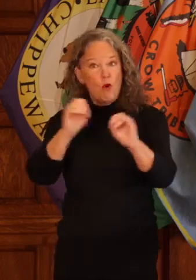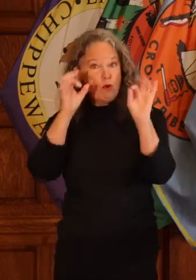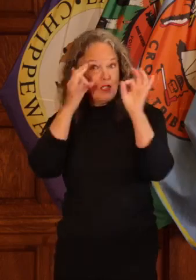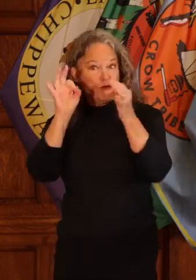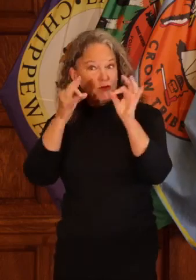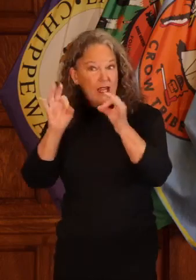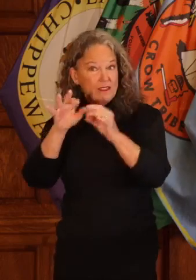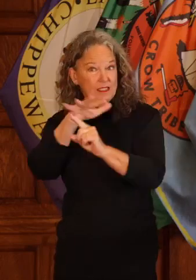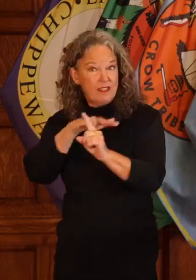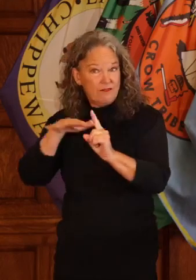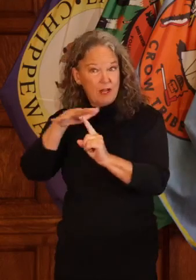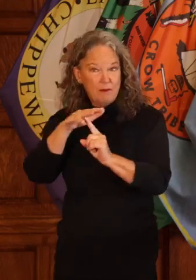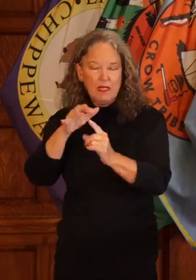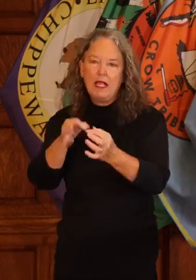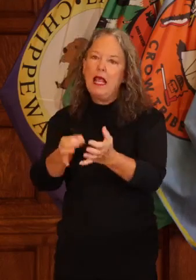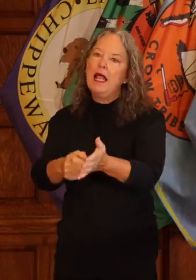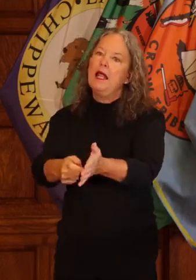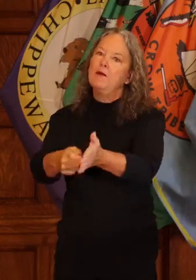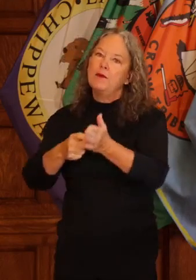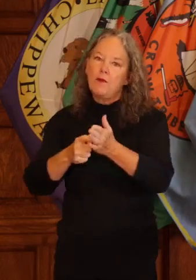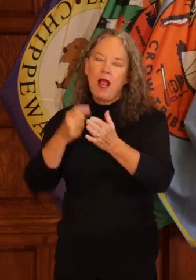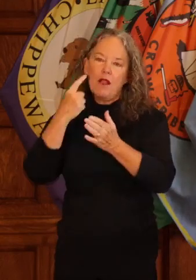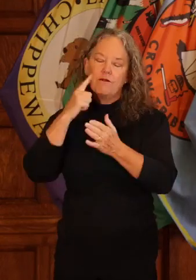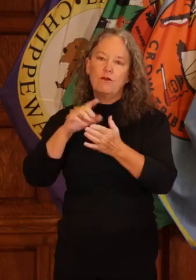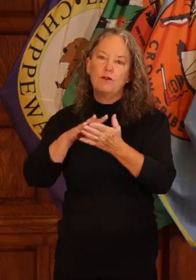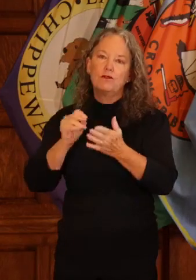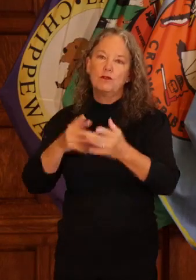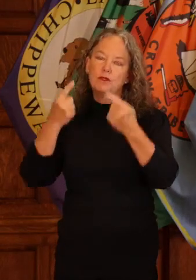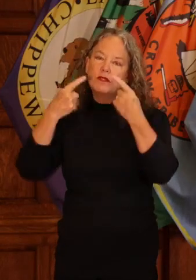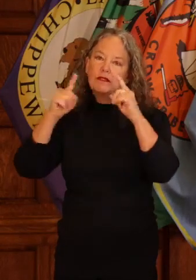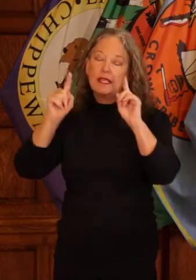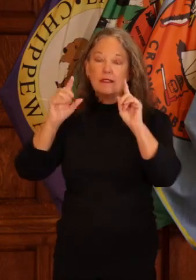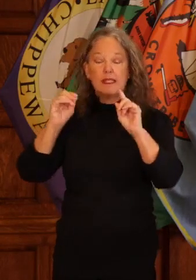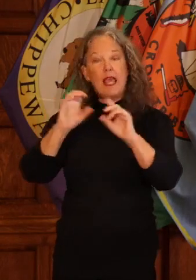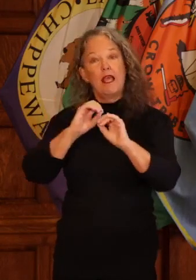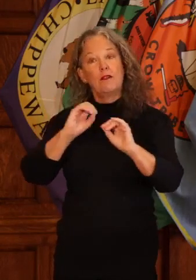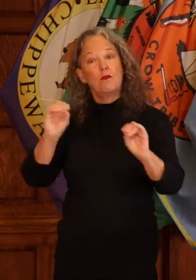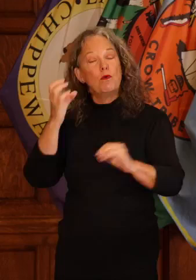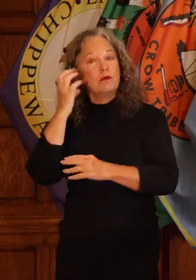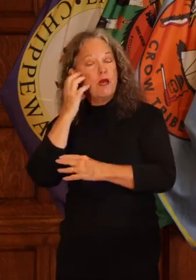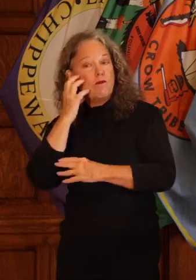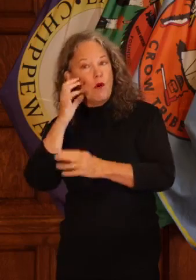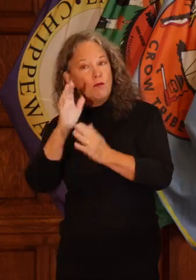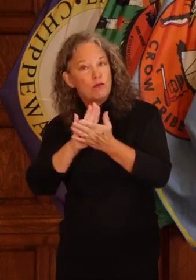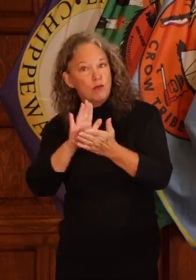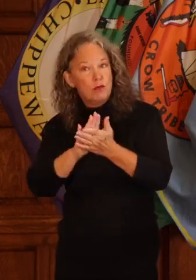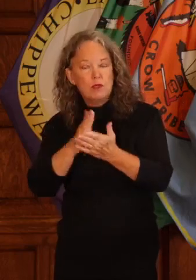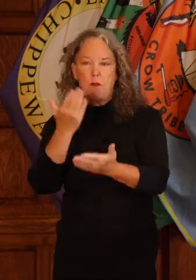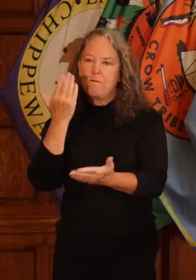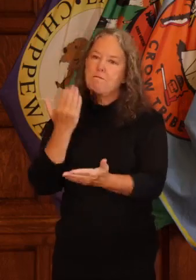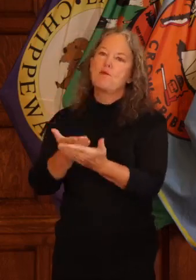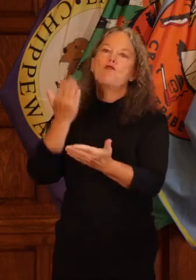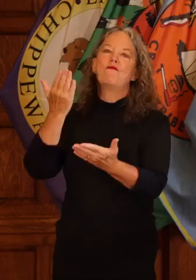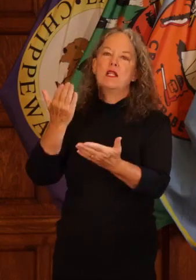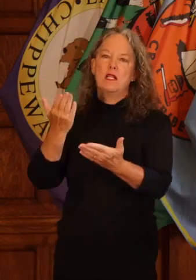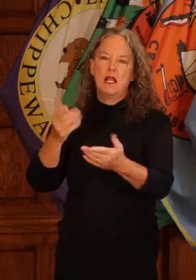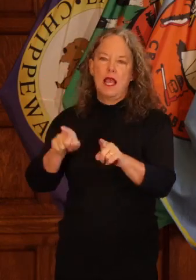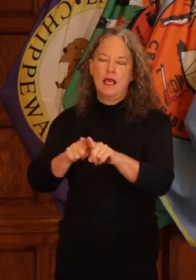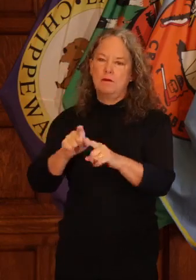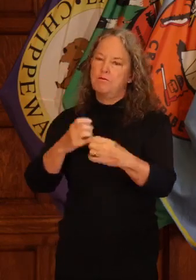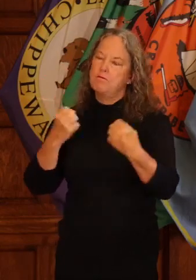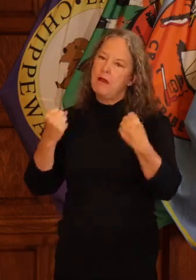environment is crucial for student success, and cell phone-free schools are a proven, powerful